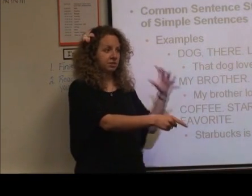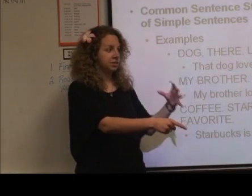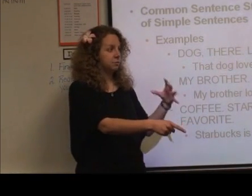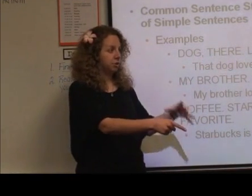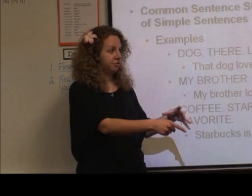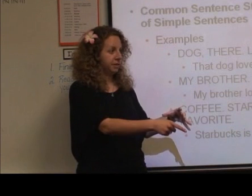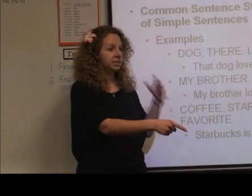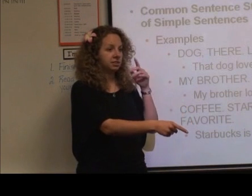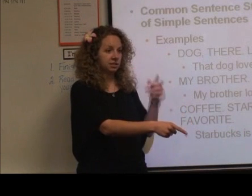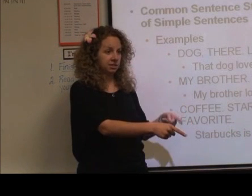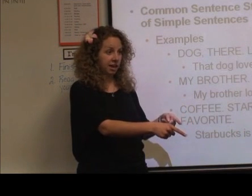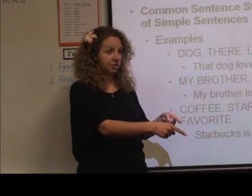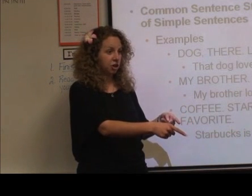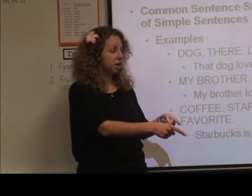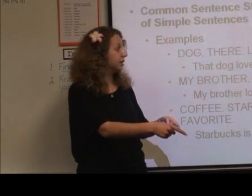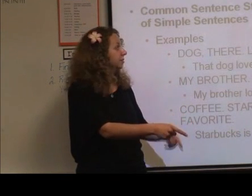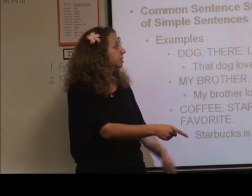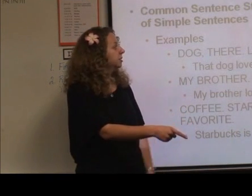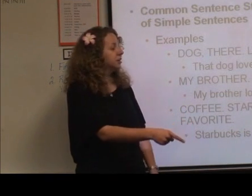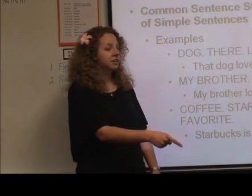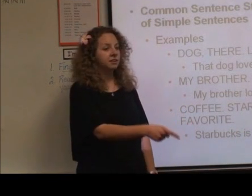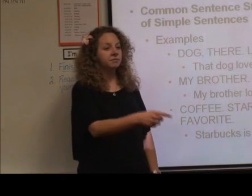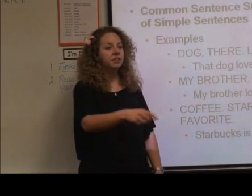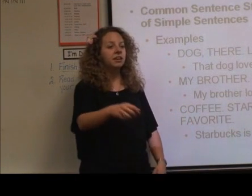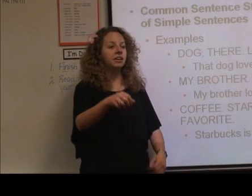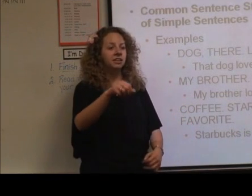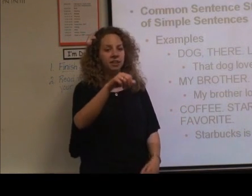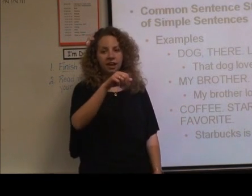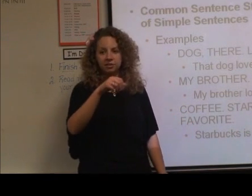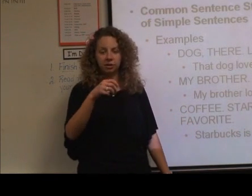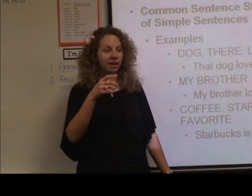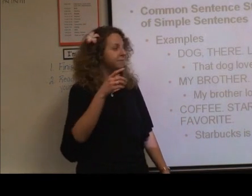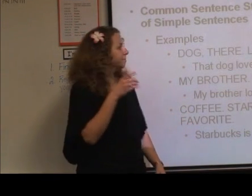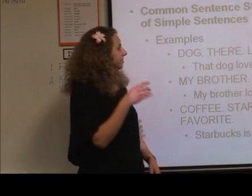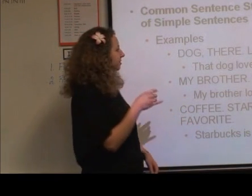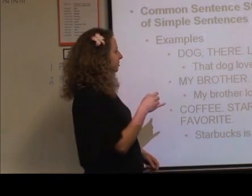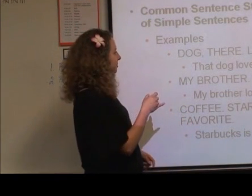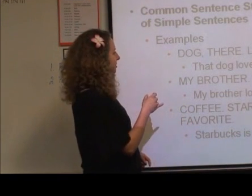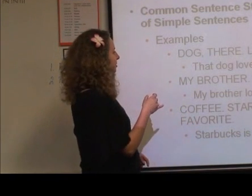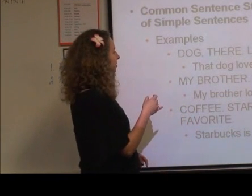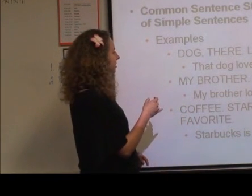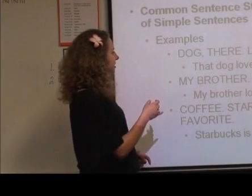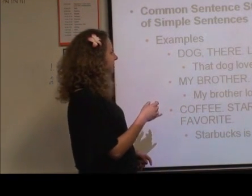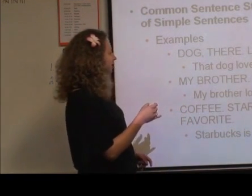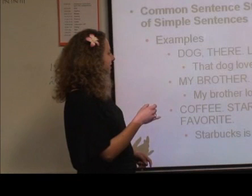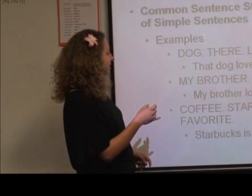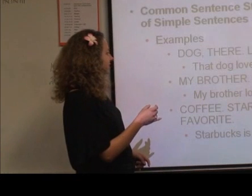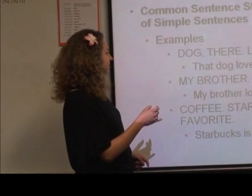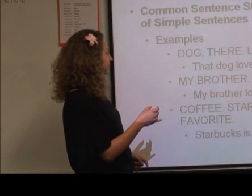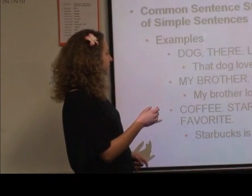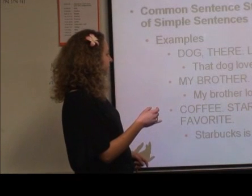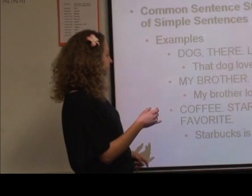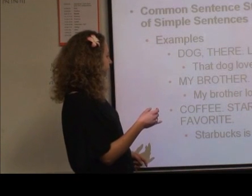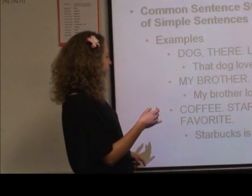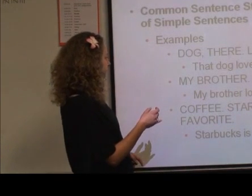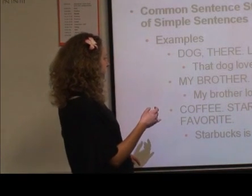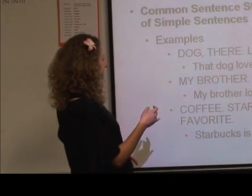This is the point of my sentence. That dog, he loves, okay. Ooh, I totally didn't even get to this one.